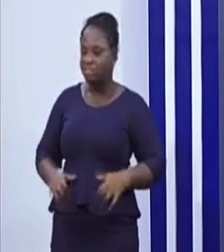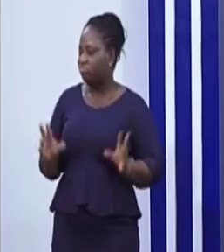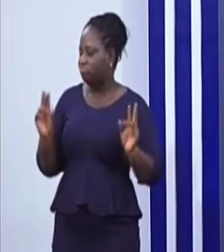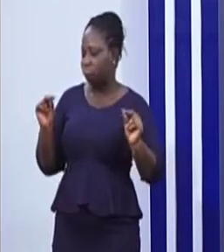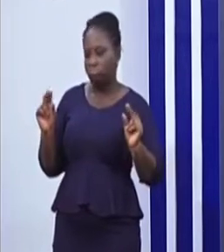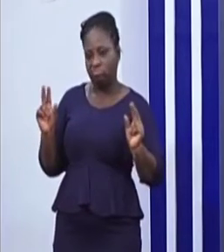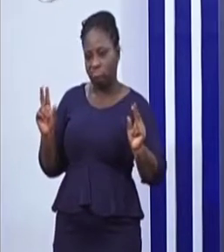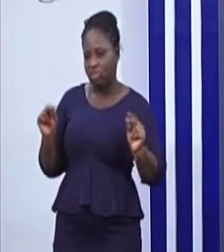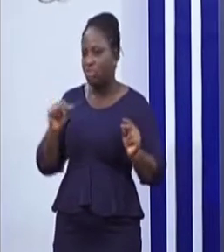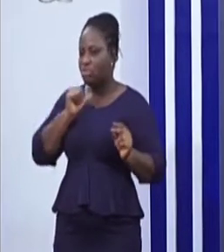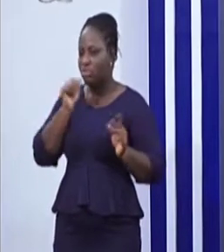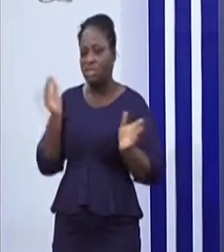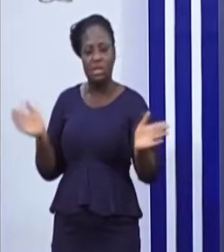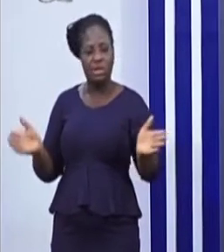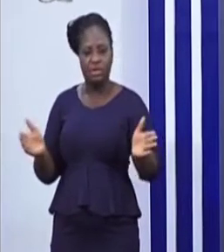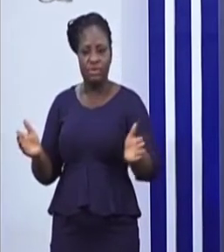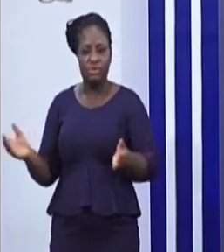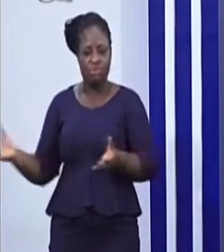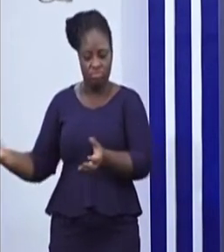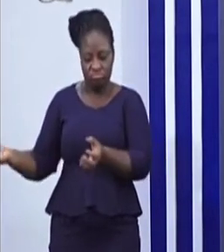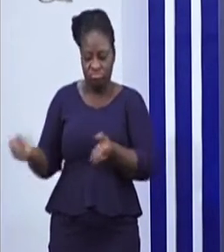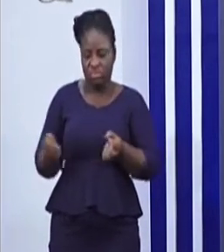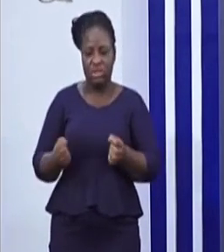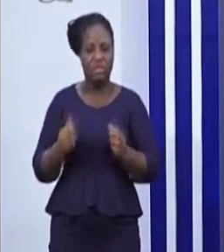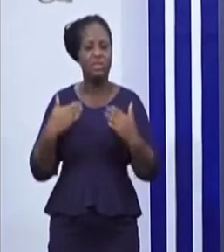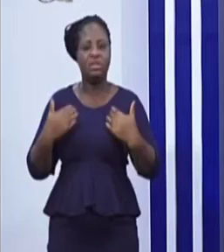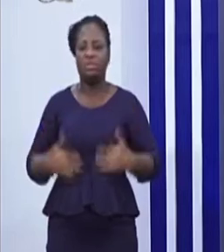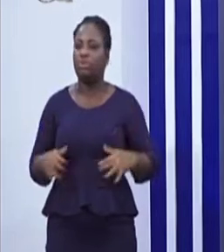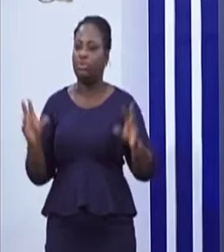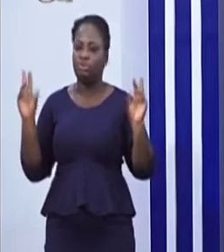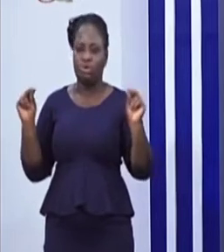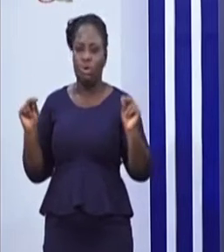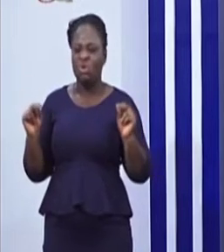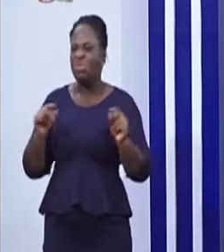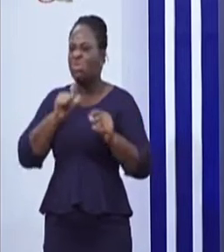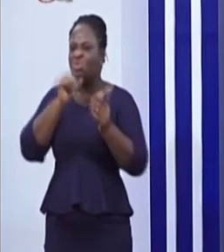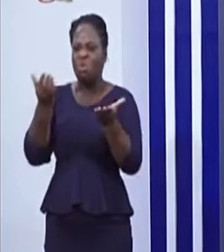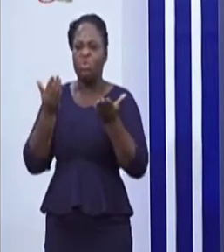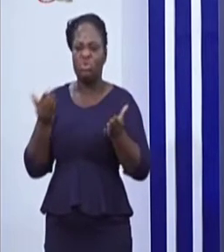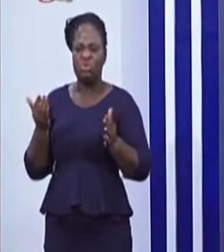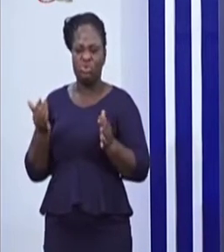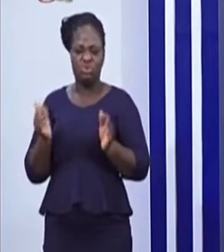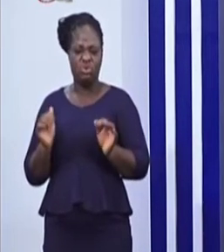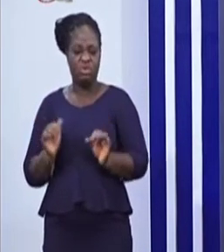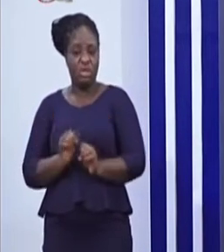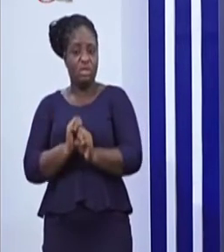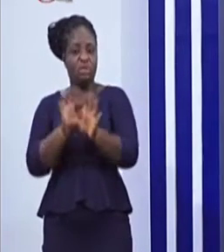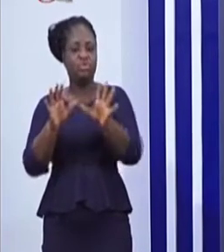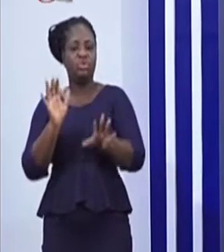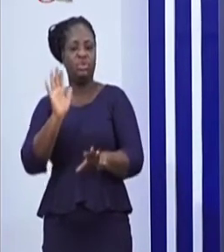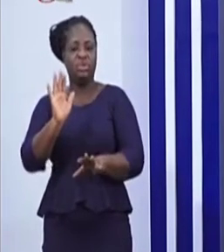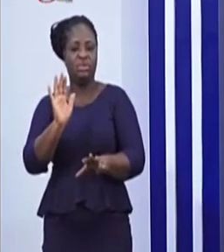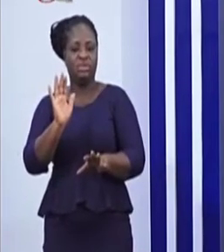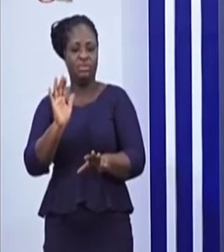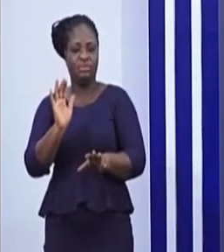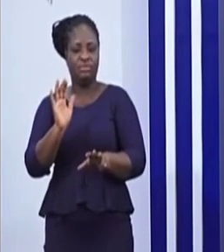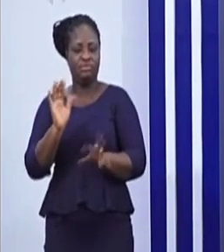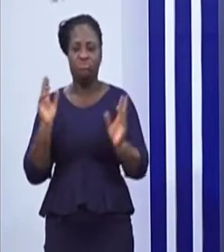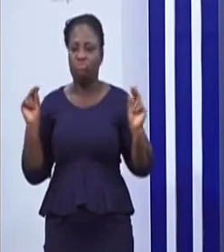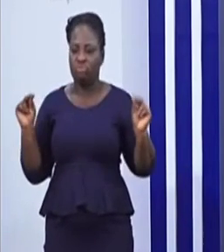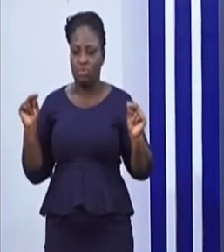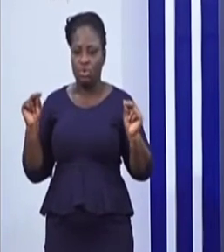encourage you, work with you so that you don't expose, nobody is exposed to the body until it's burial. So that's what we